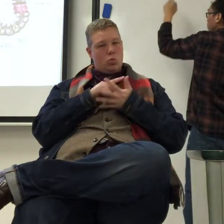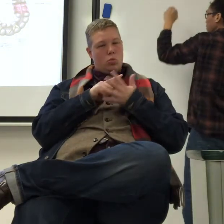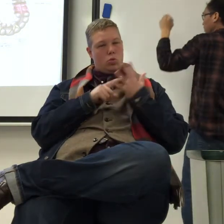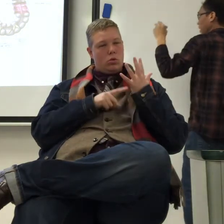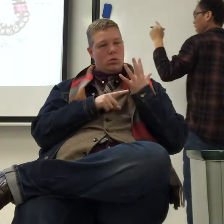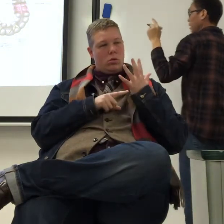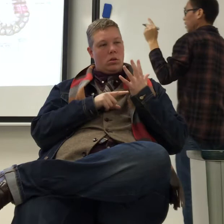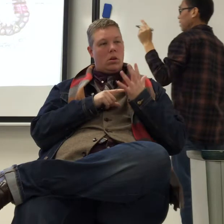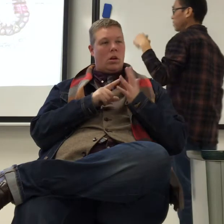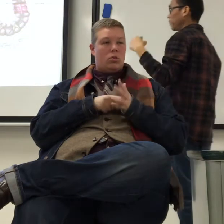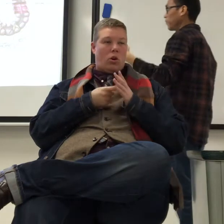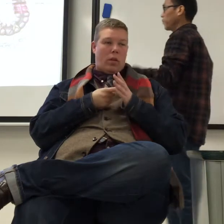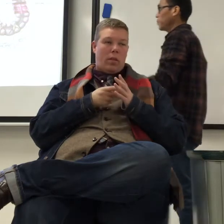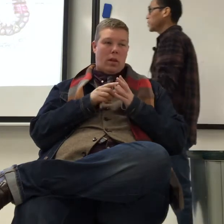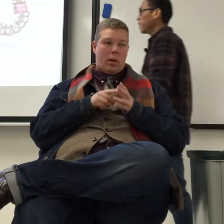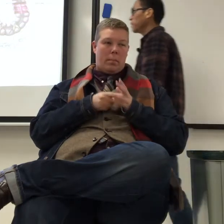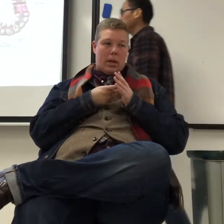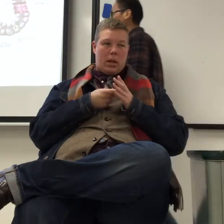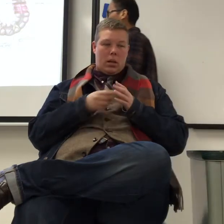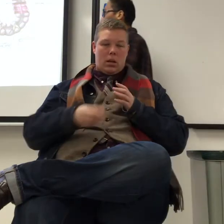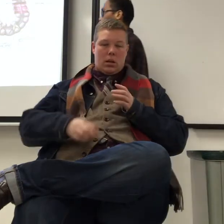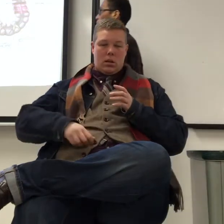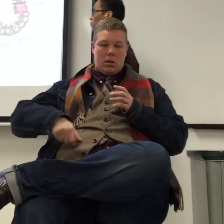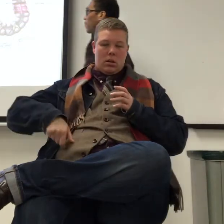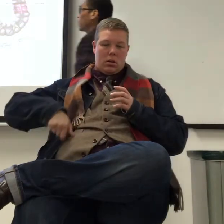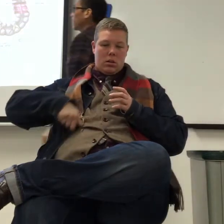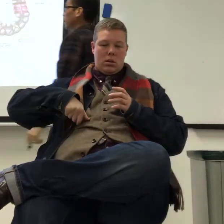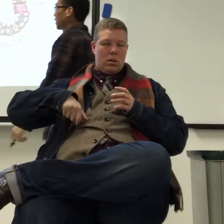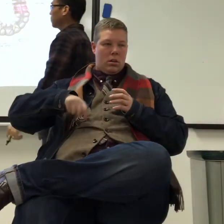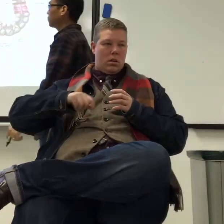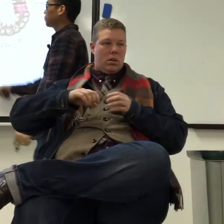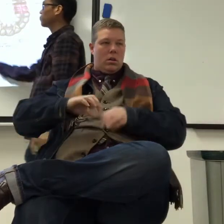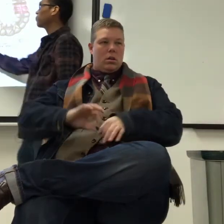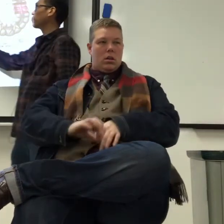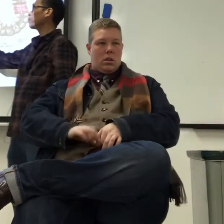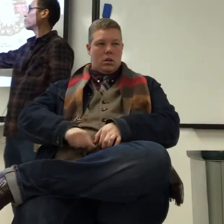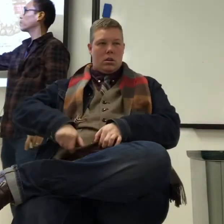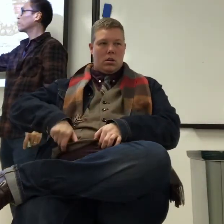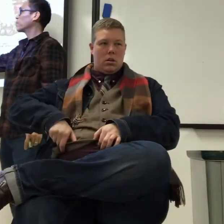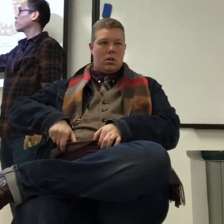I'll start at the beginning. For food stuff to enter from ileum